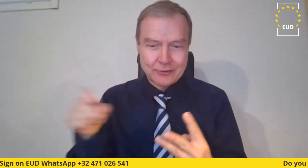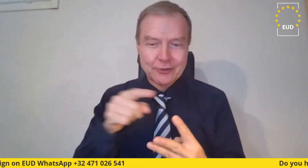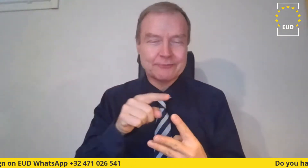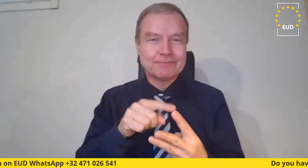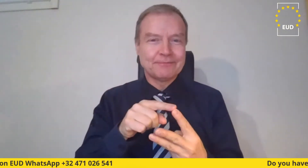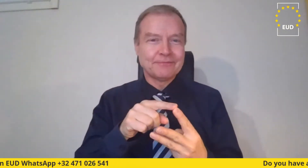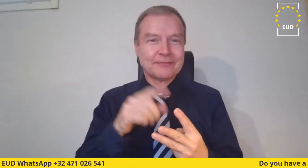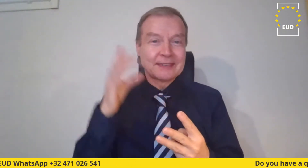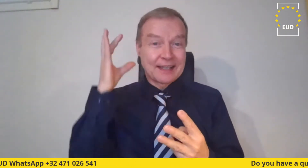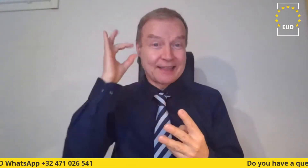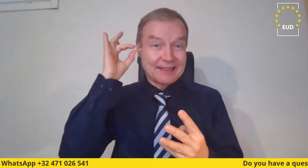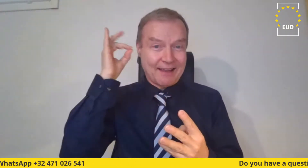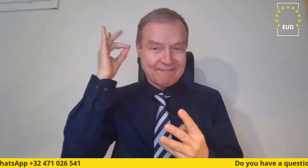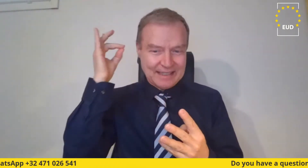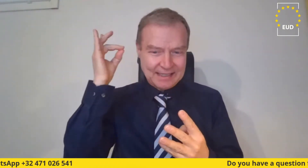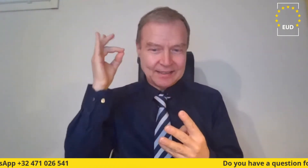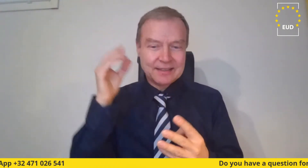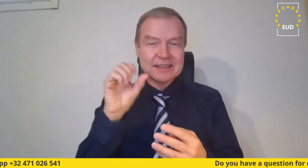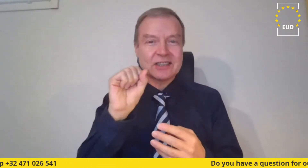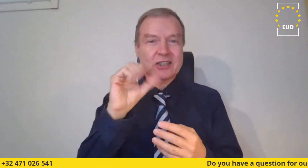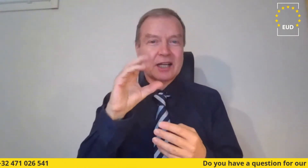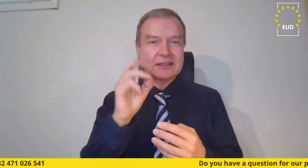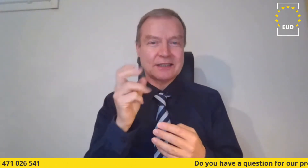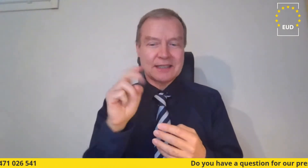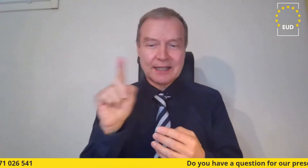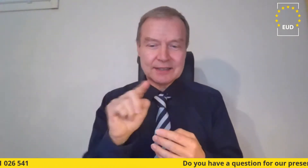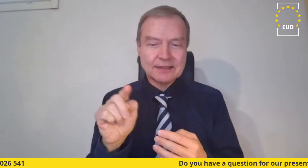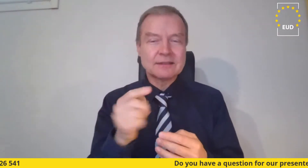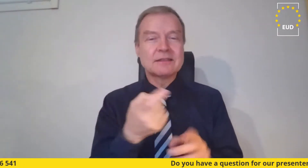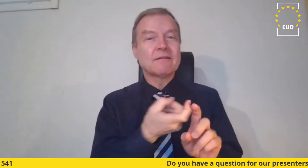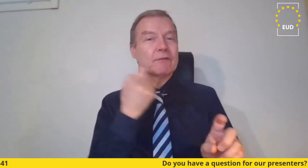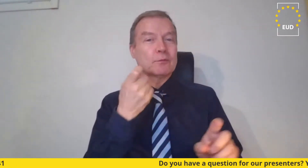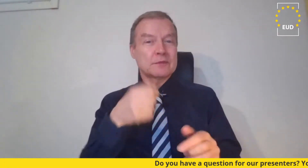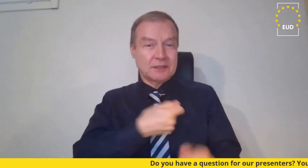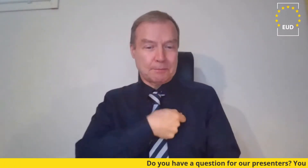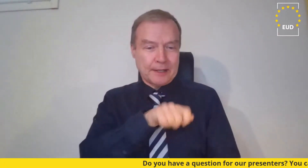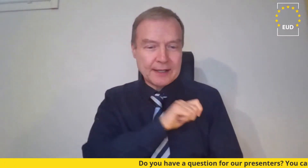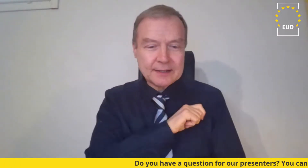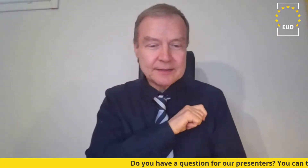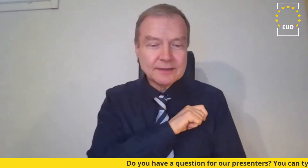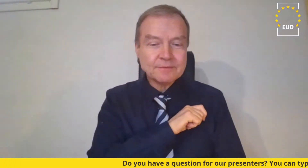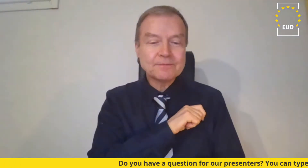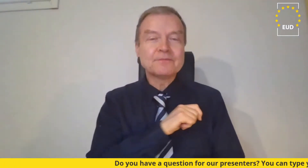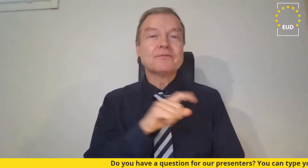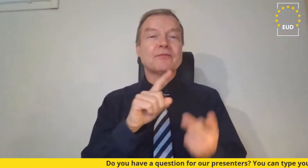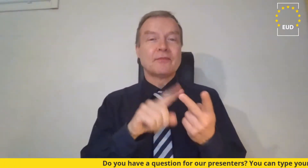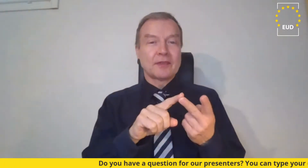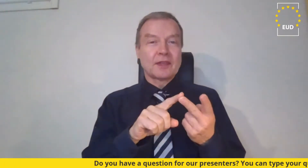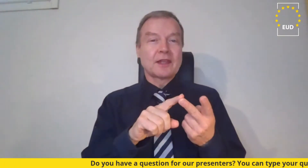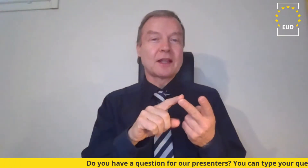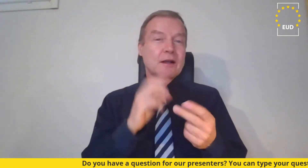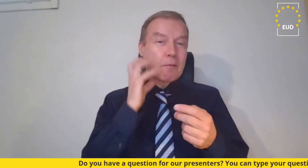We have three expert speakers. First, Sanchez from